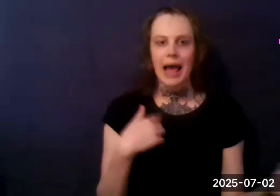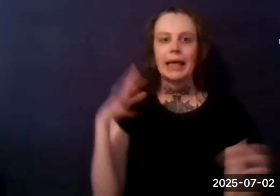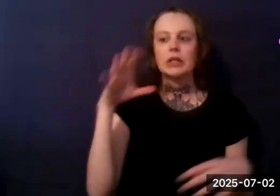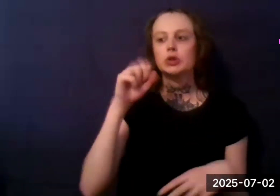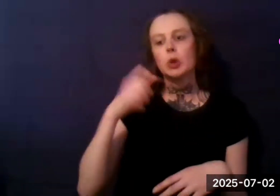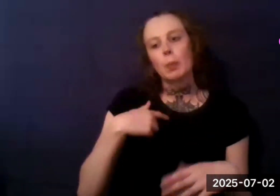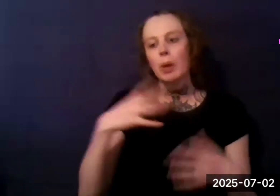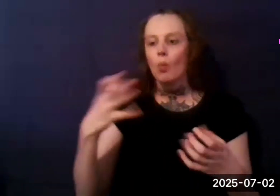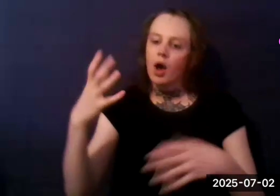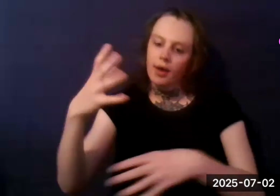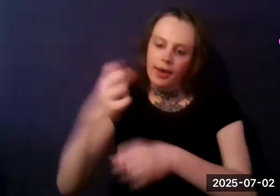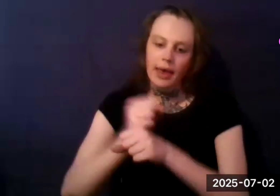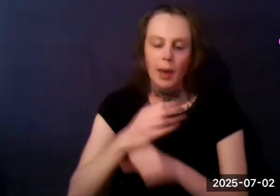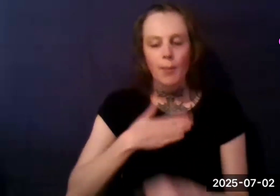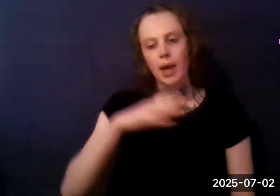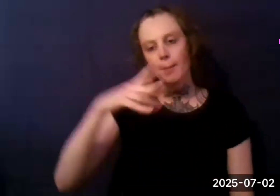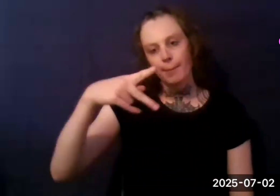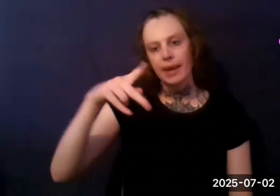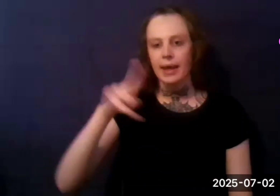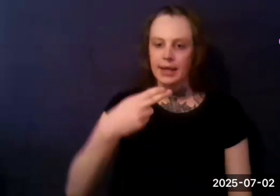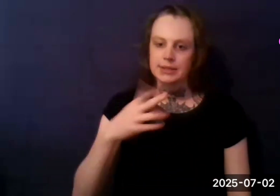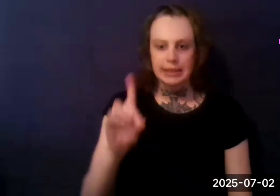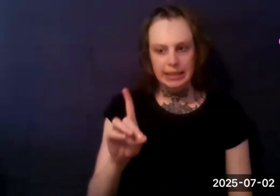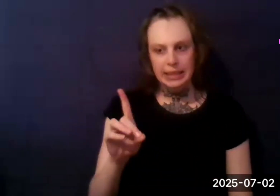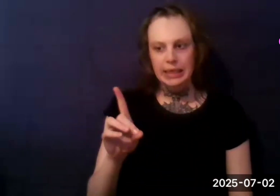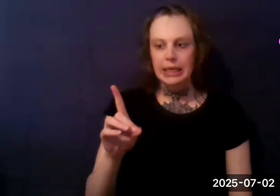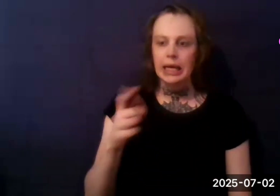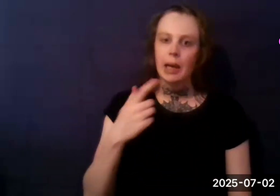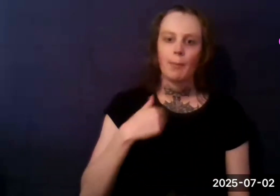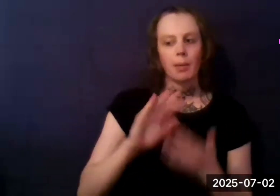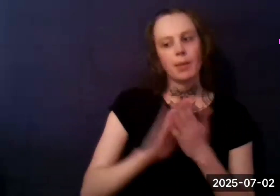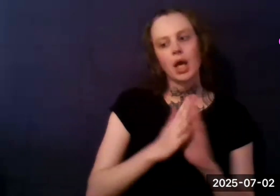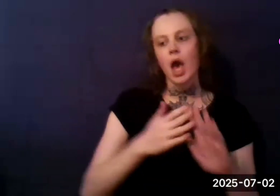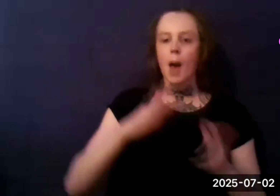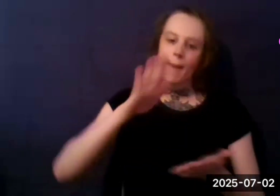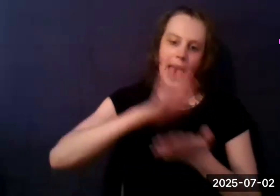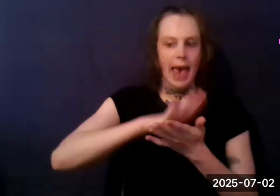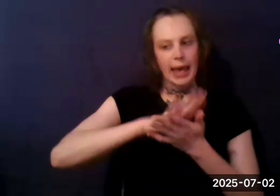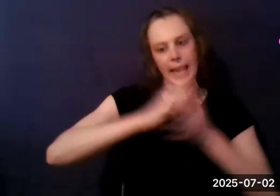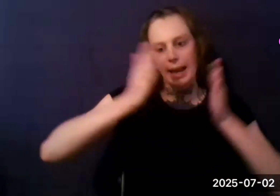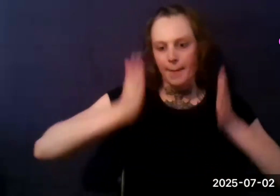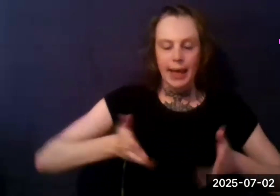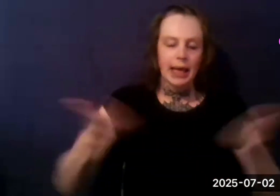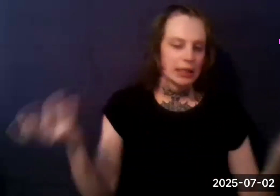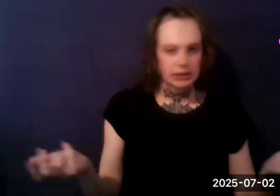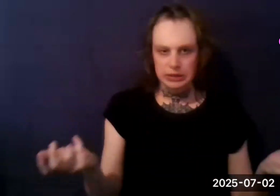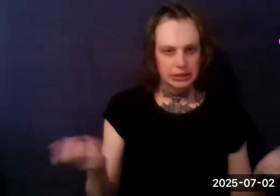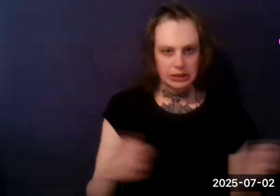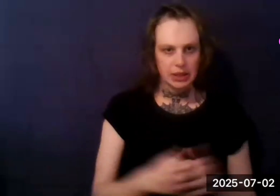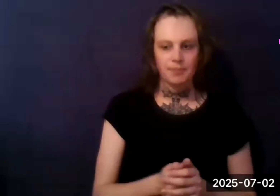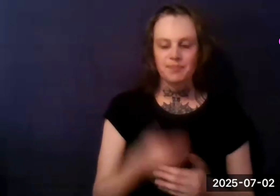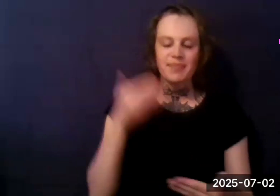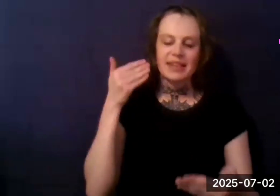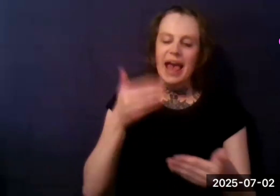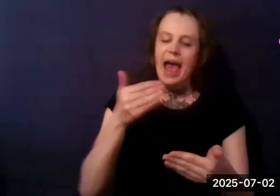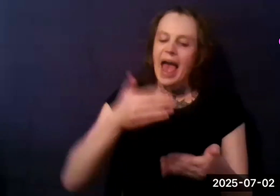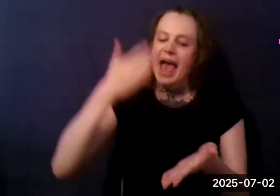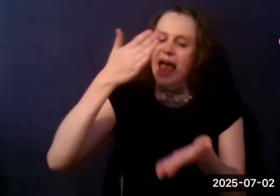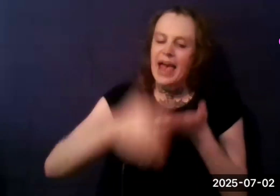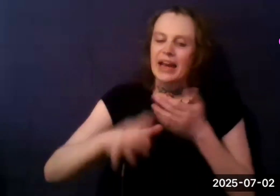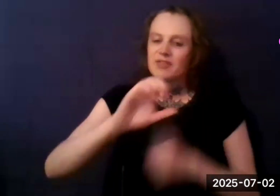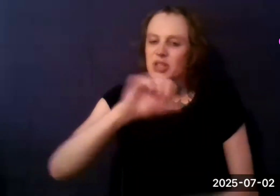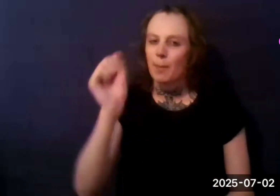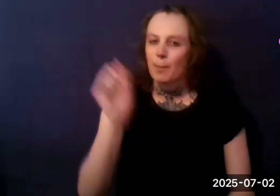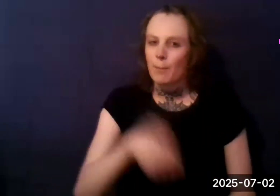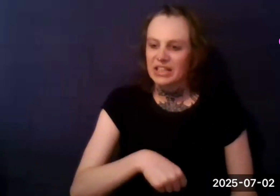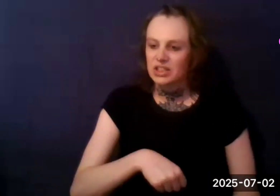and being an academic, I was like a gifted kid. And by the end of that semester, they were like, "Hey, like you're very